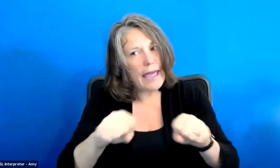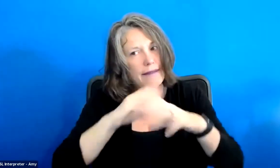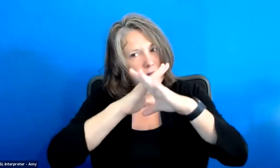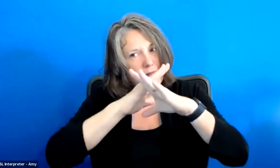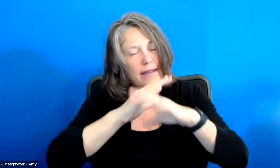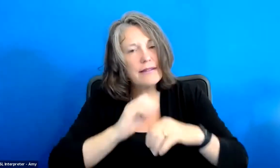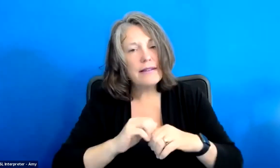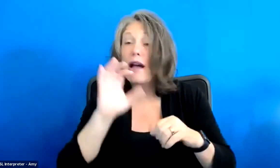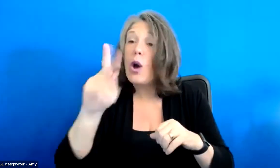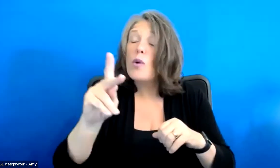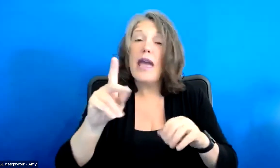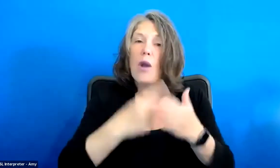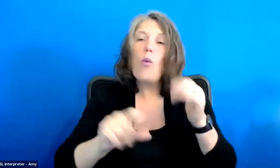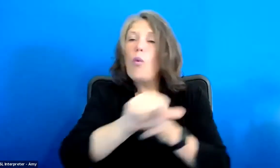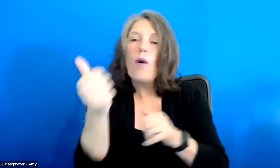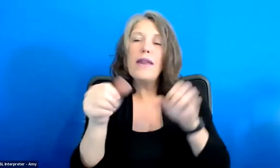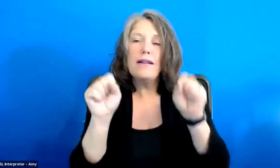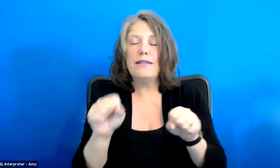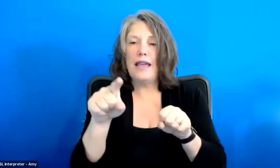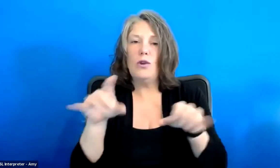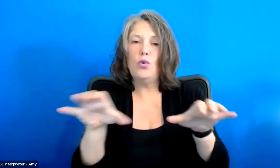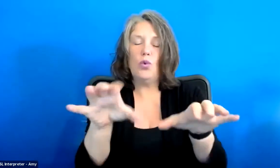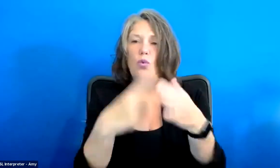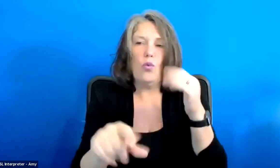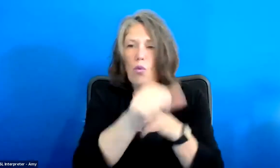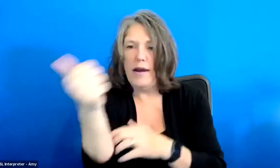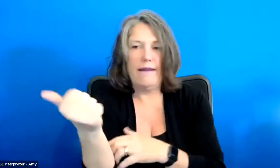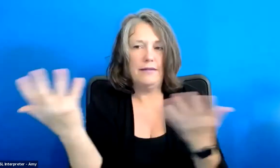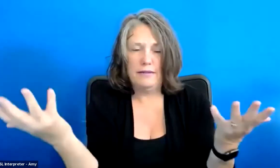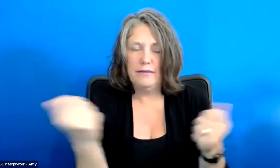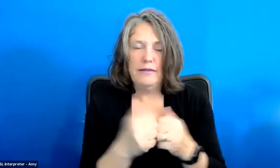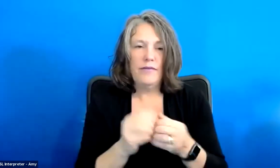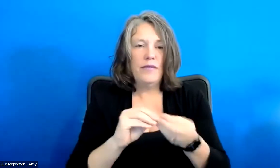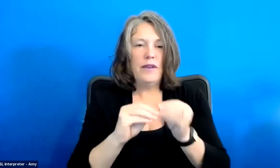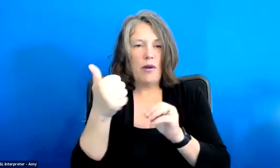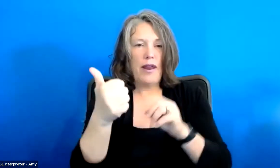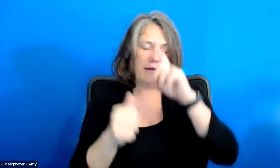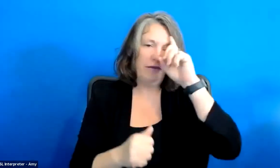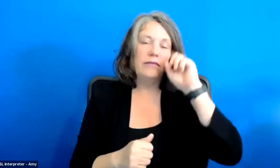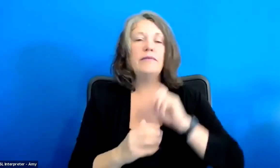about, okay, what else can you do? What else? Number 10.